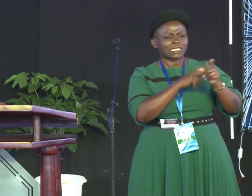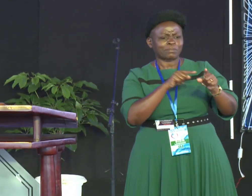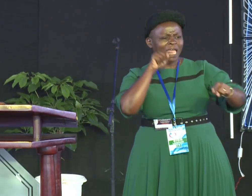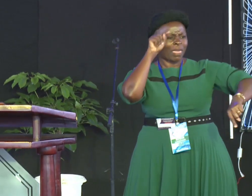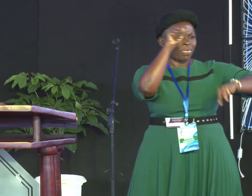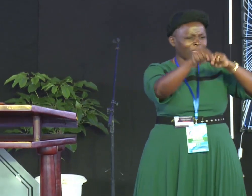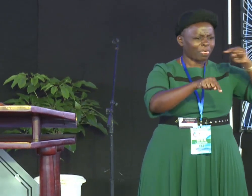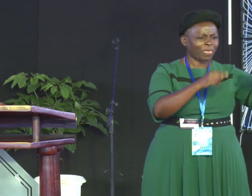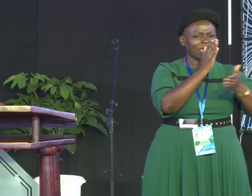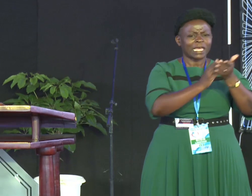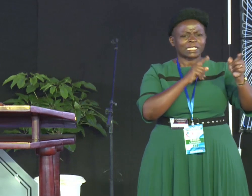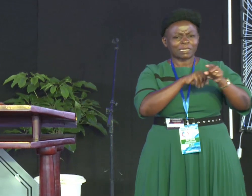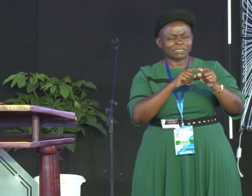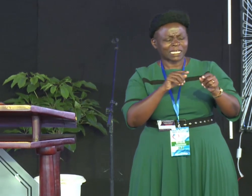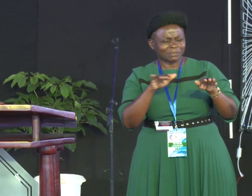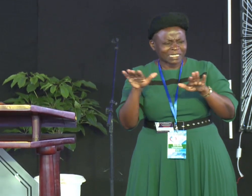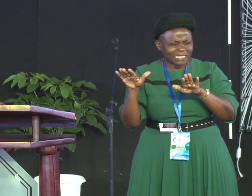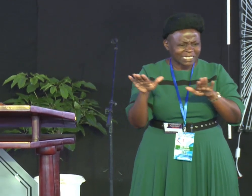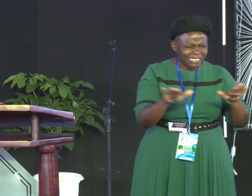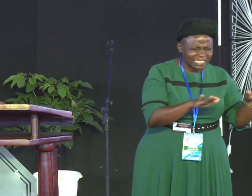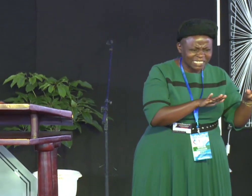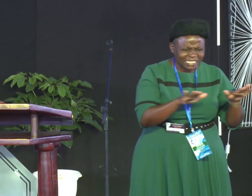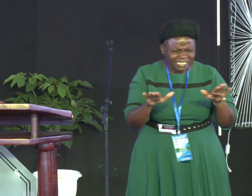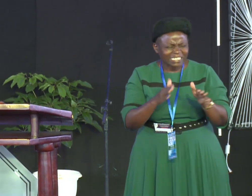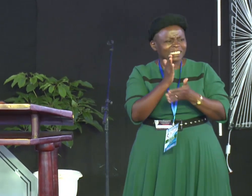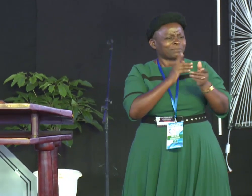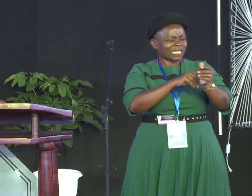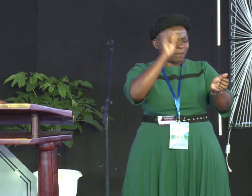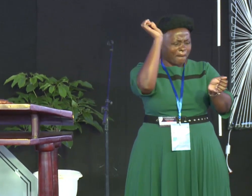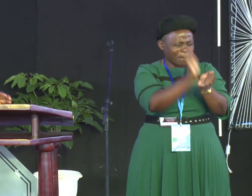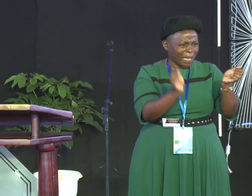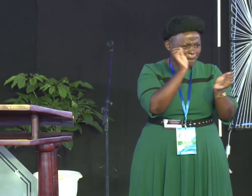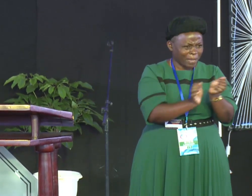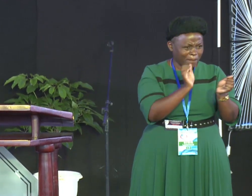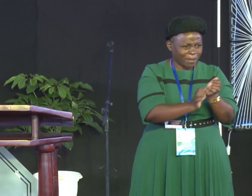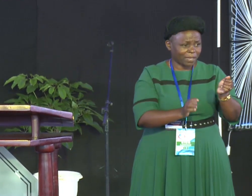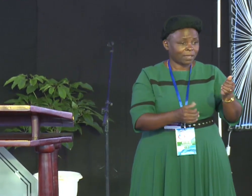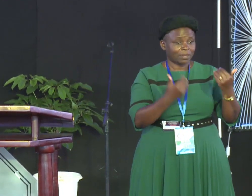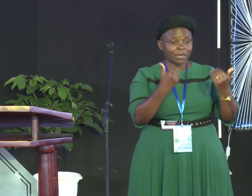The third thing is circumstances or situations or persecution.